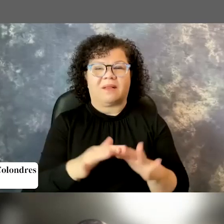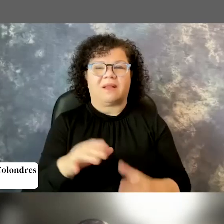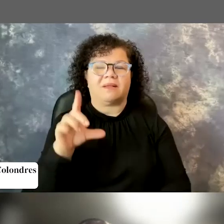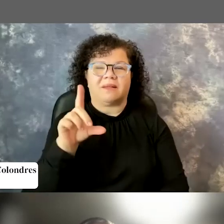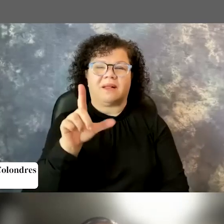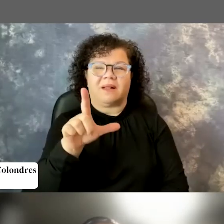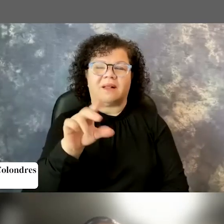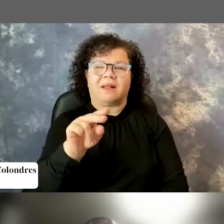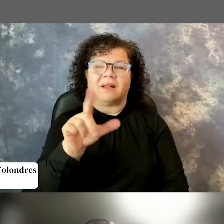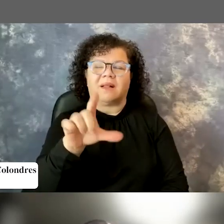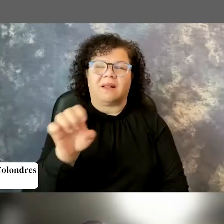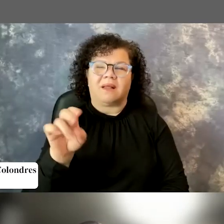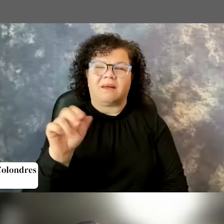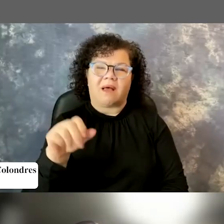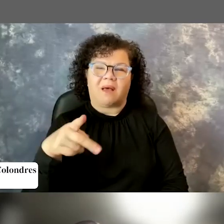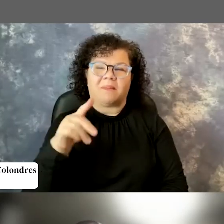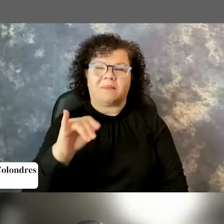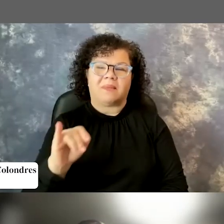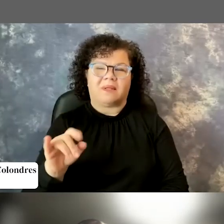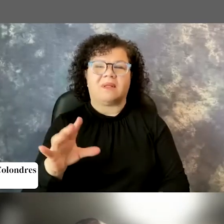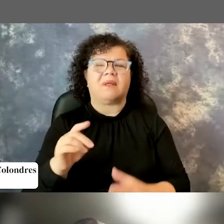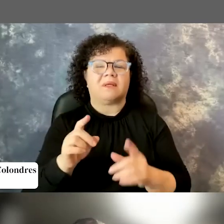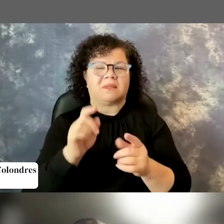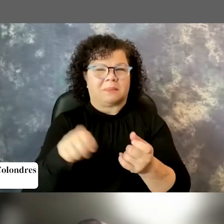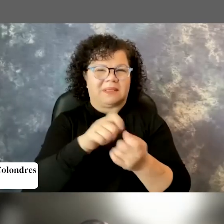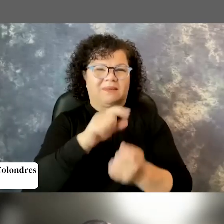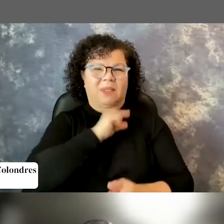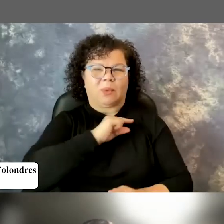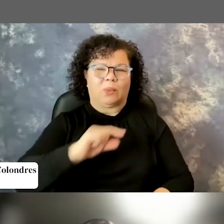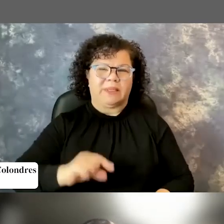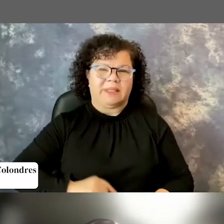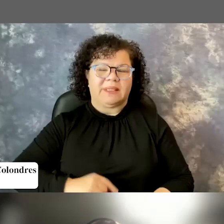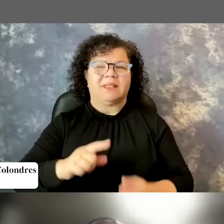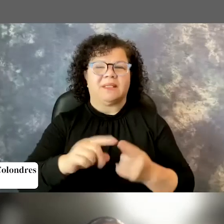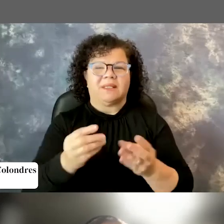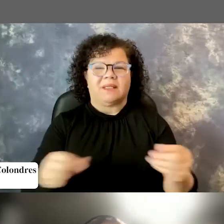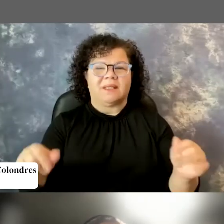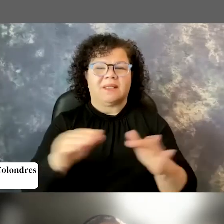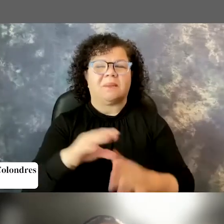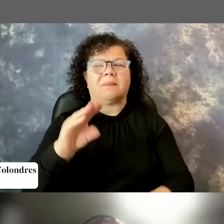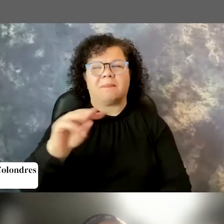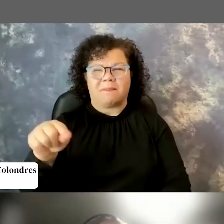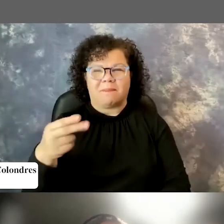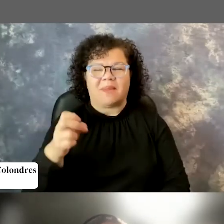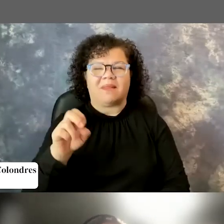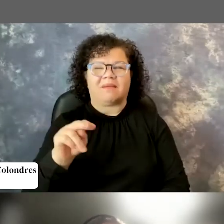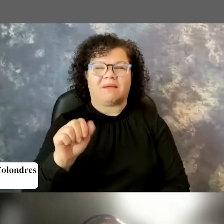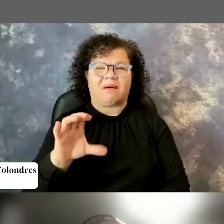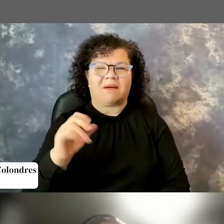Lenape people, and specifically in Queens, which is the land of Matinecock people. Thank